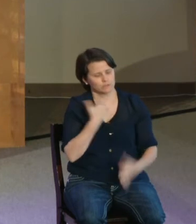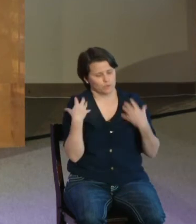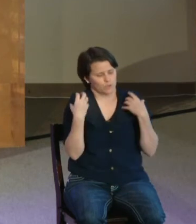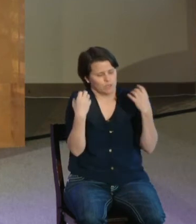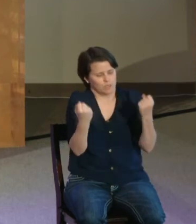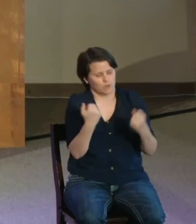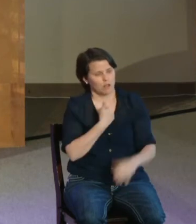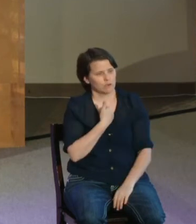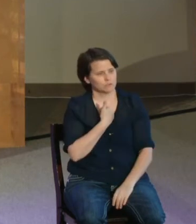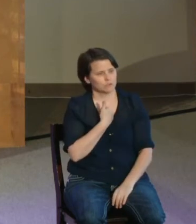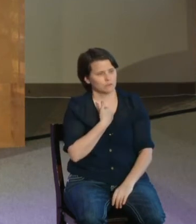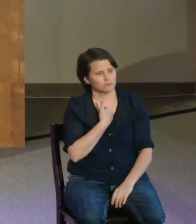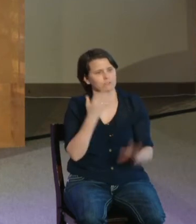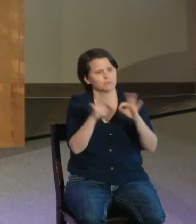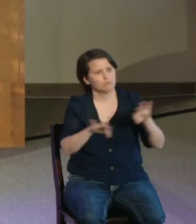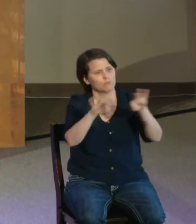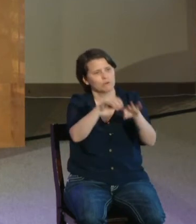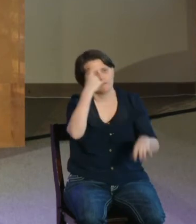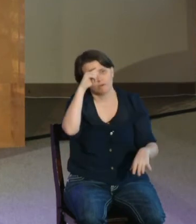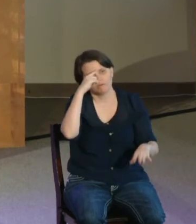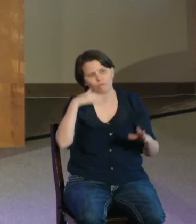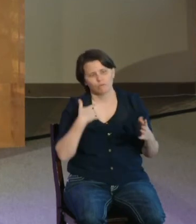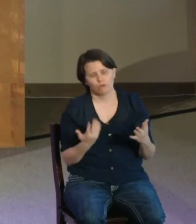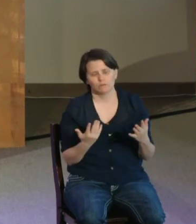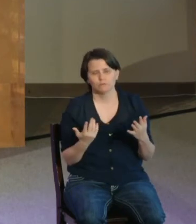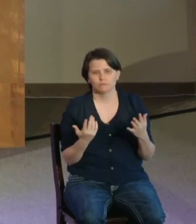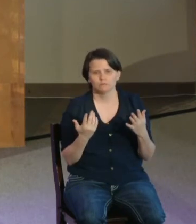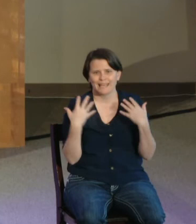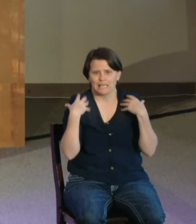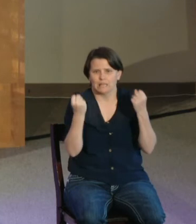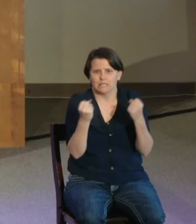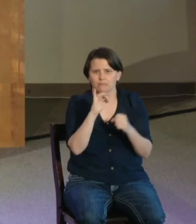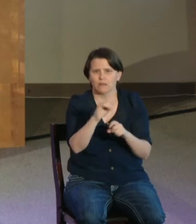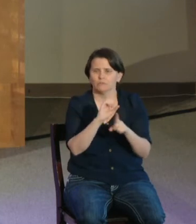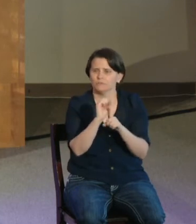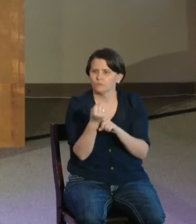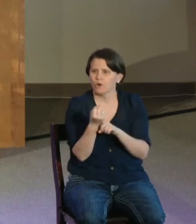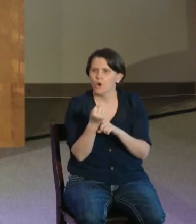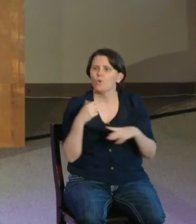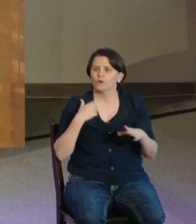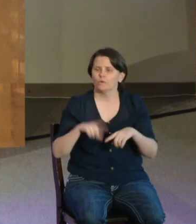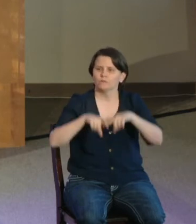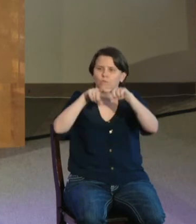crucial in healing the situation. So we're going to pause for a minute, and we're going to do a little